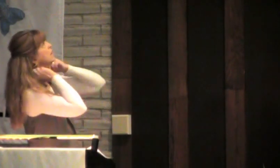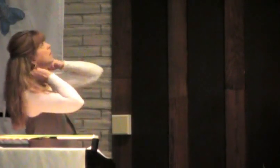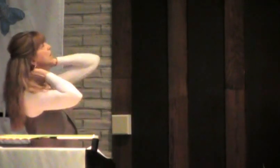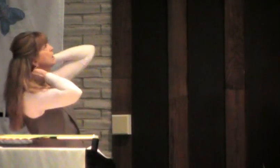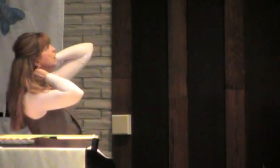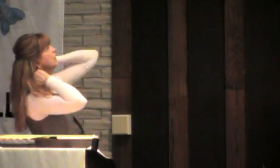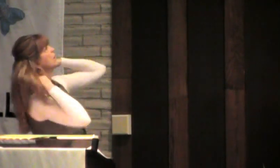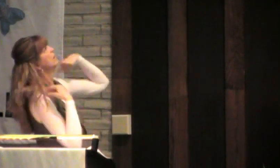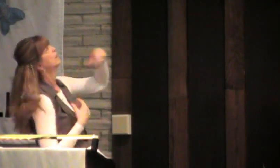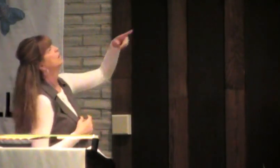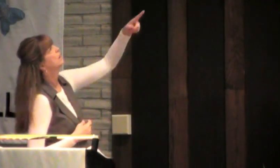There's a picture.